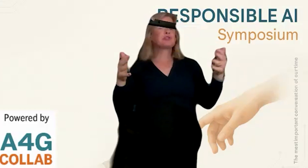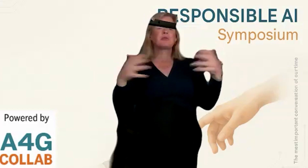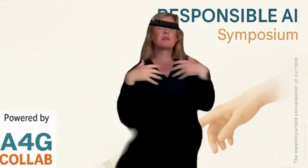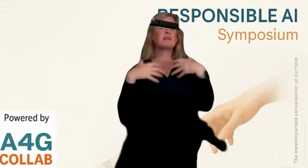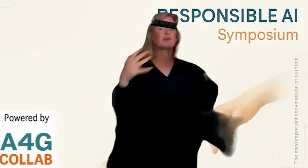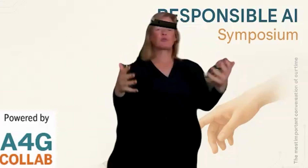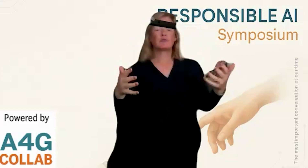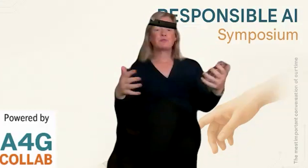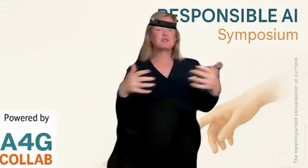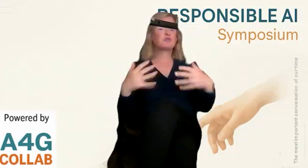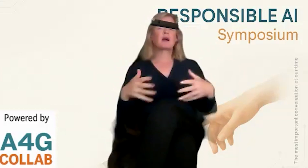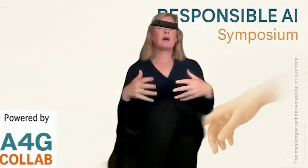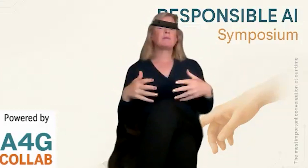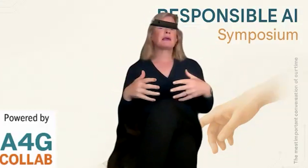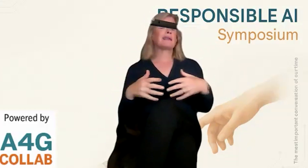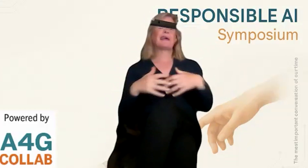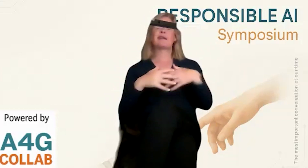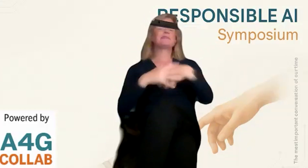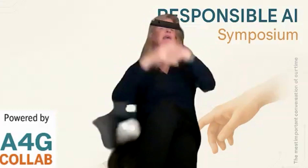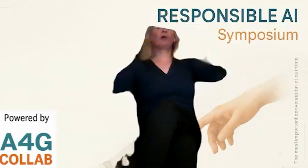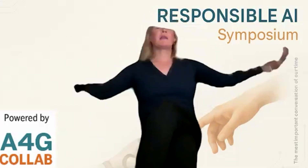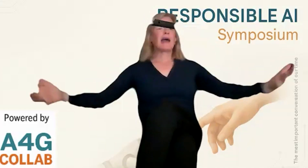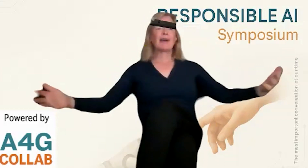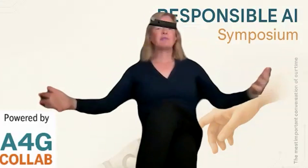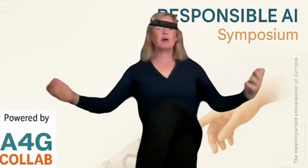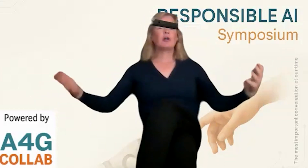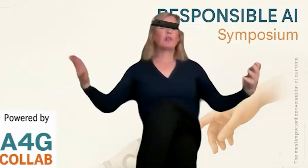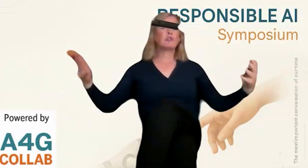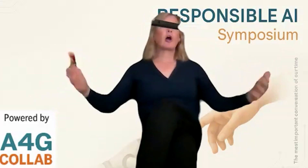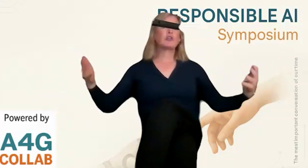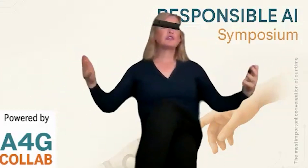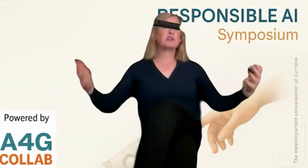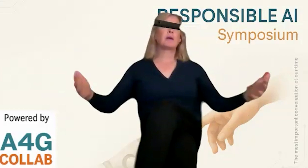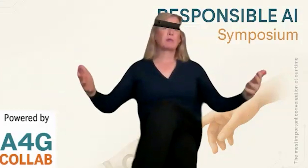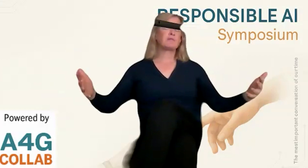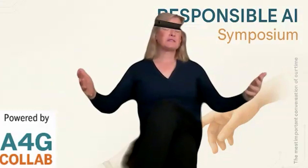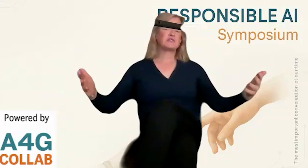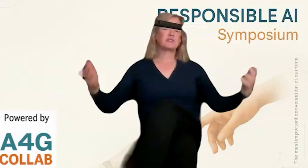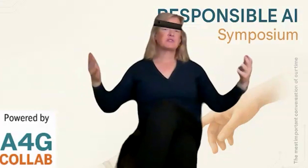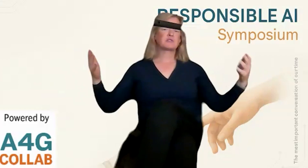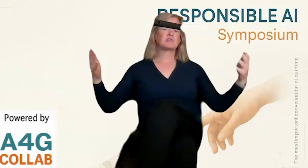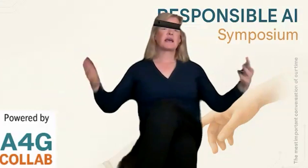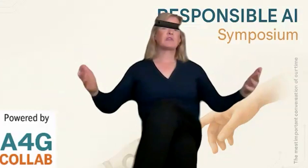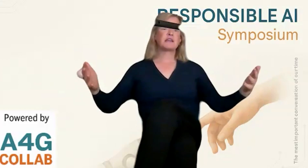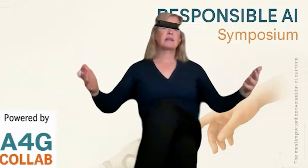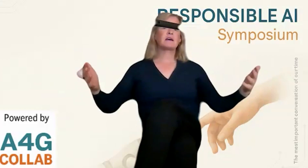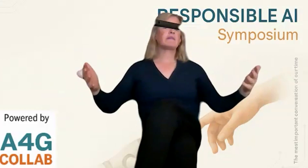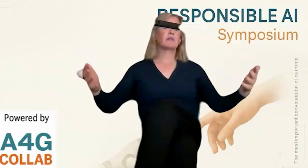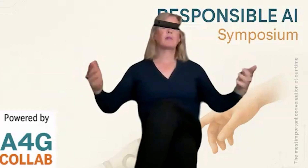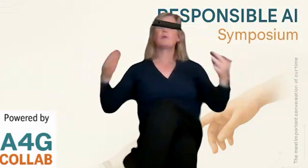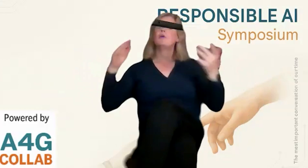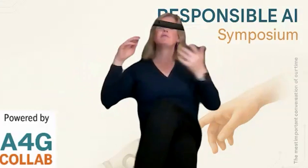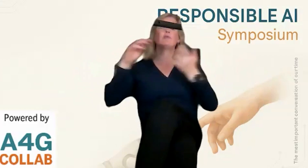the opportunity for groups to come in and on day one have a large number of potential users and their